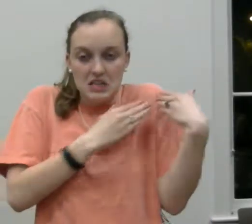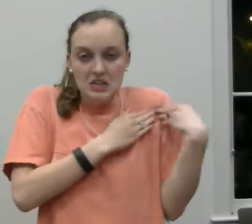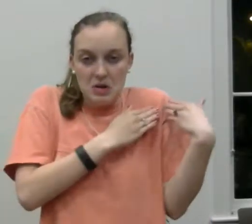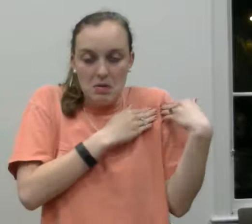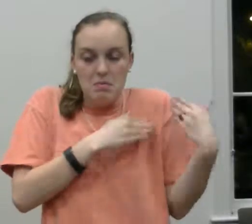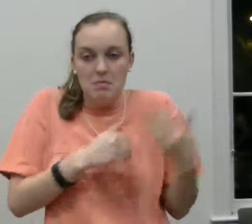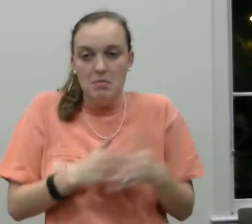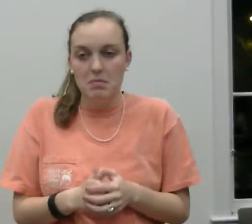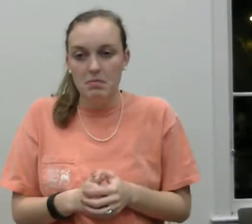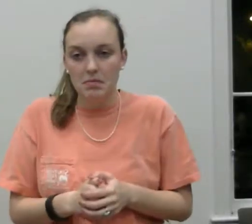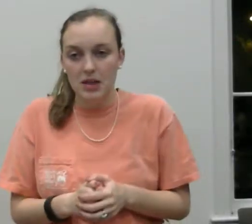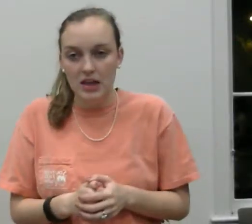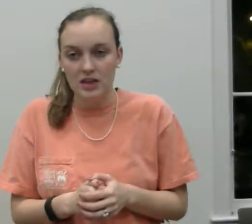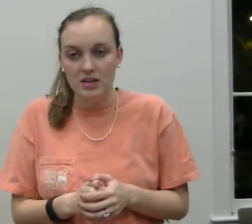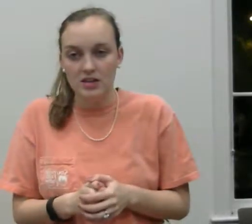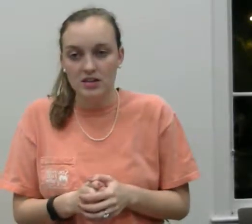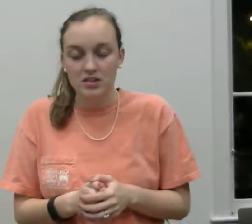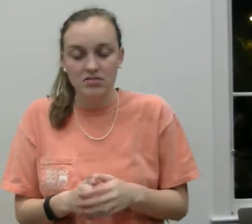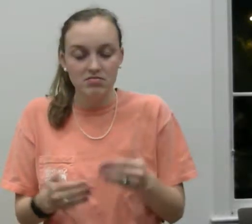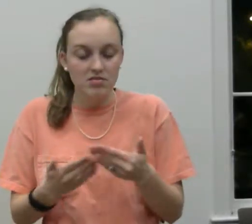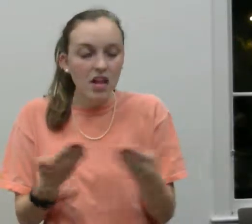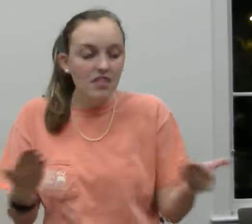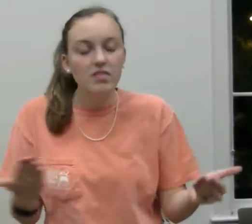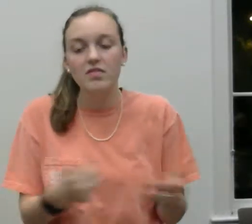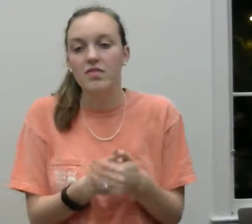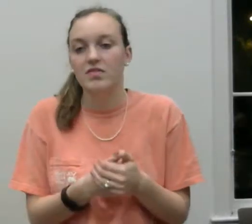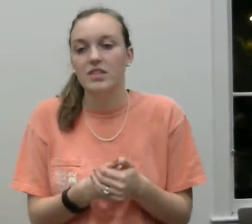another. And this is an important theme in biology. Life